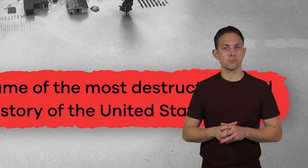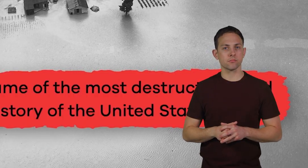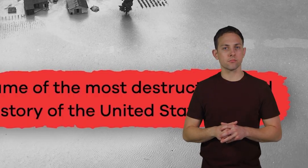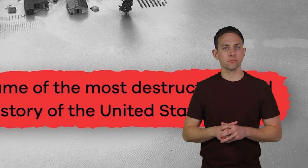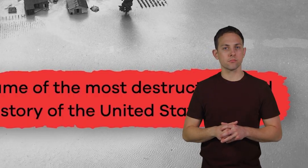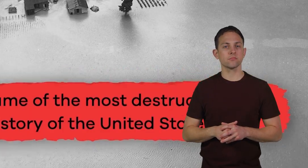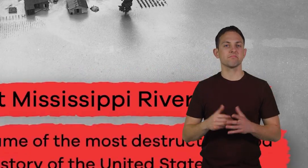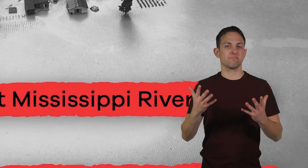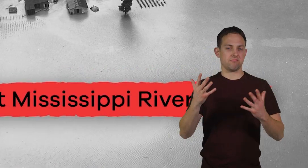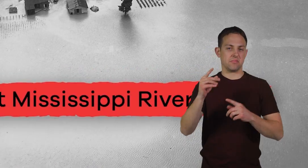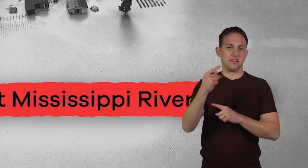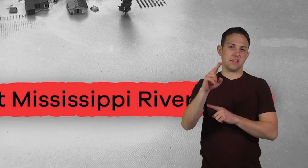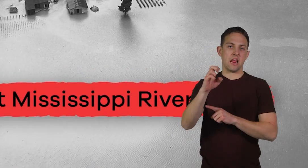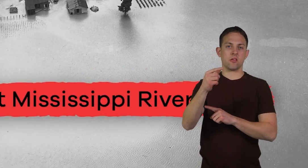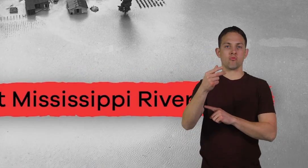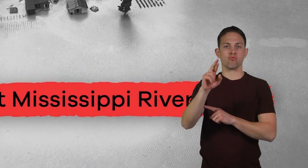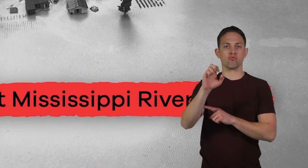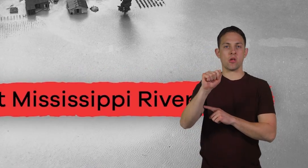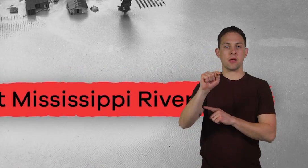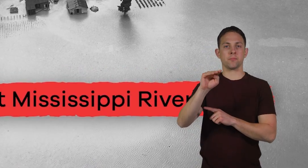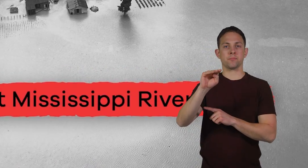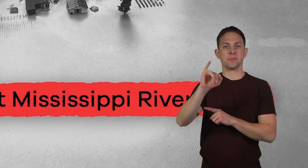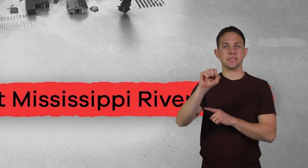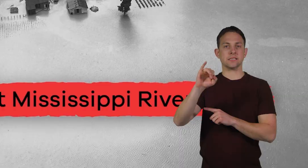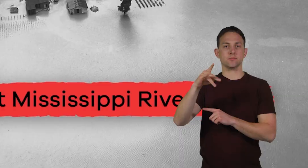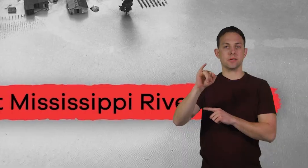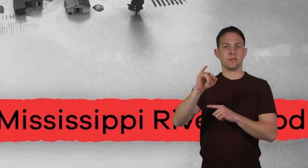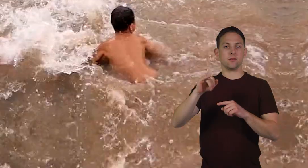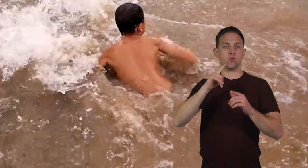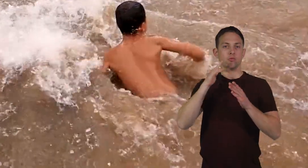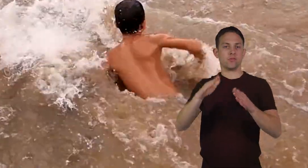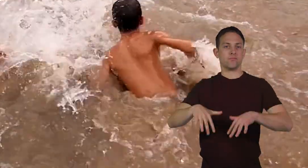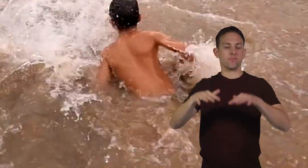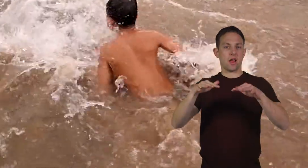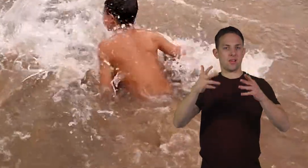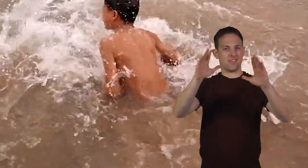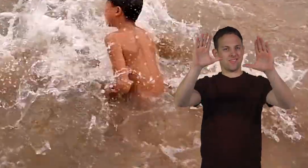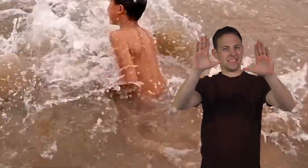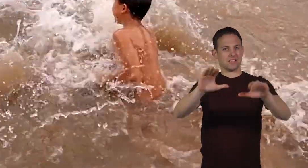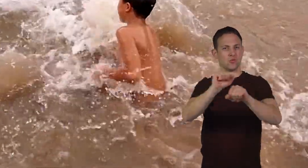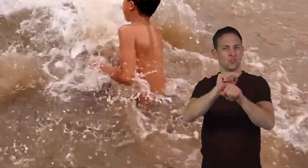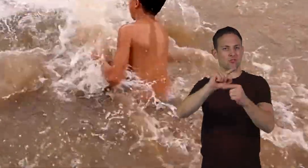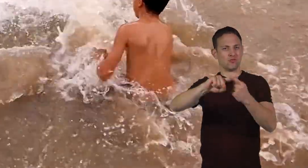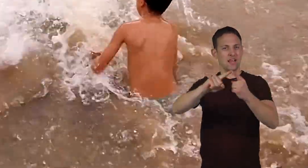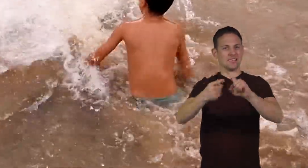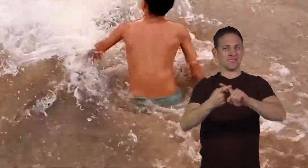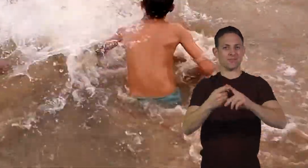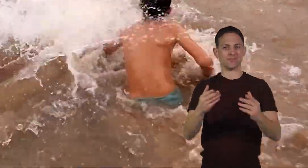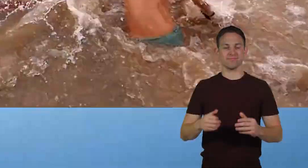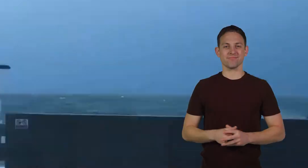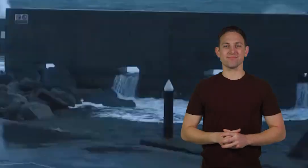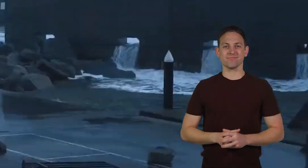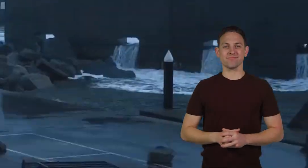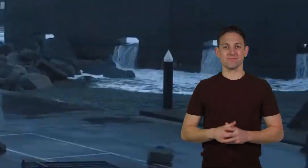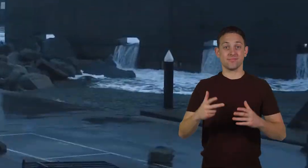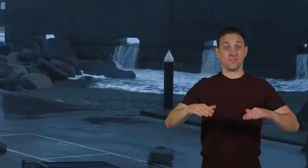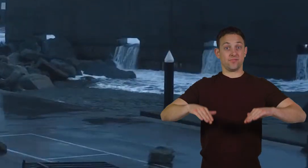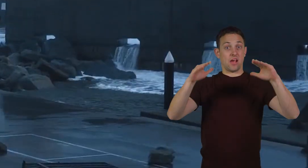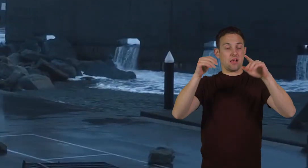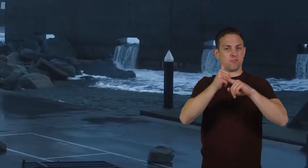The Great Mississippi River Flood. Fantastic work, friends! Floods are